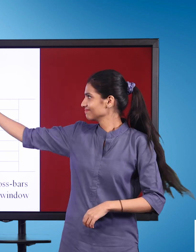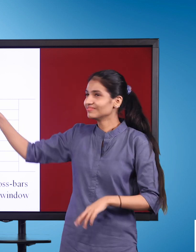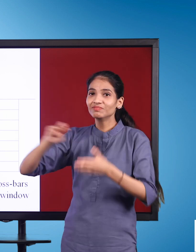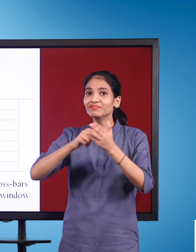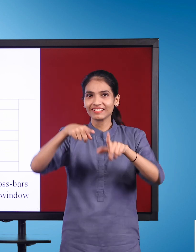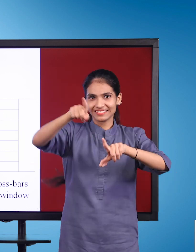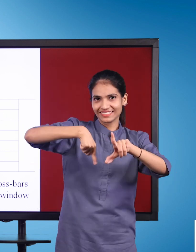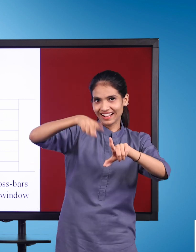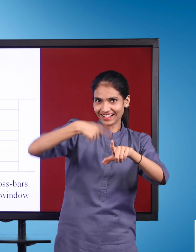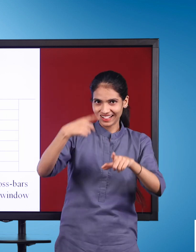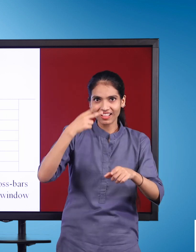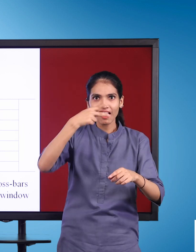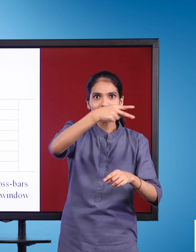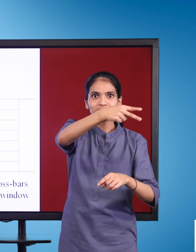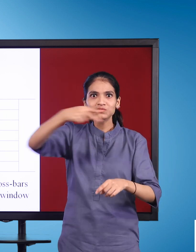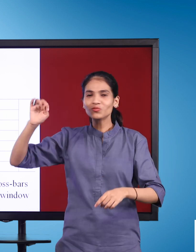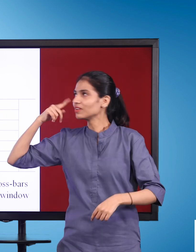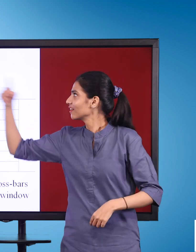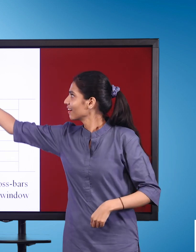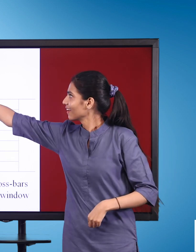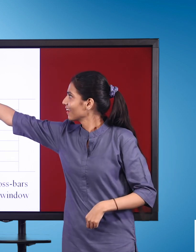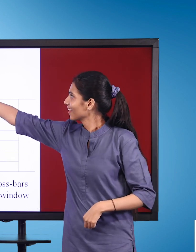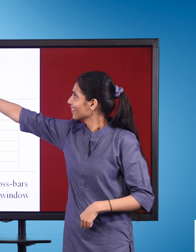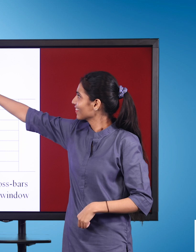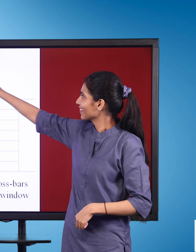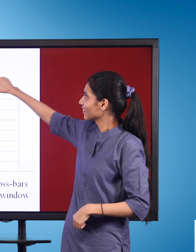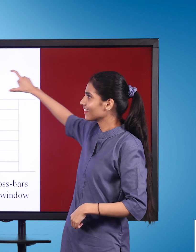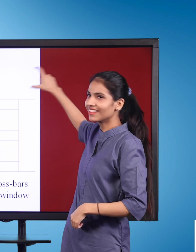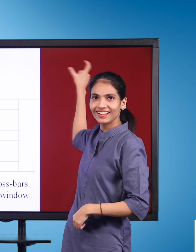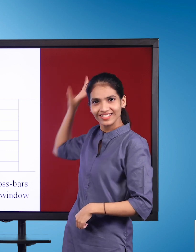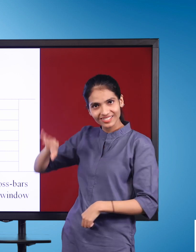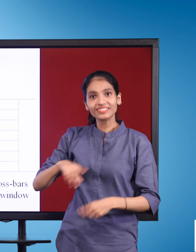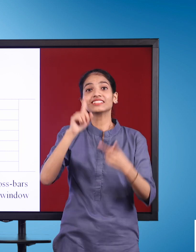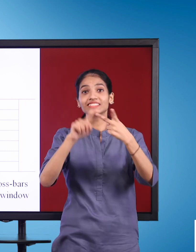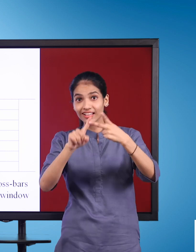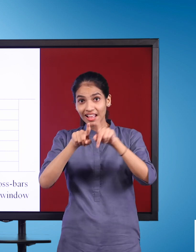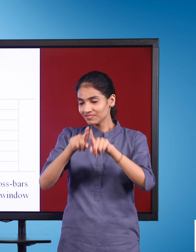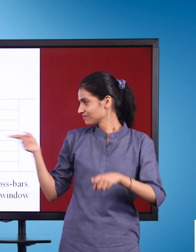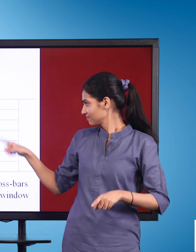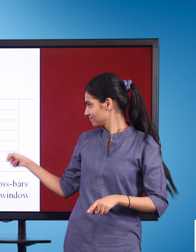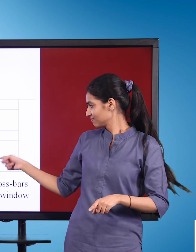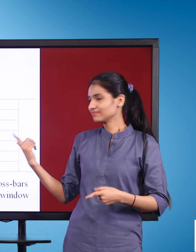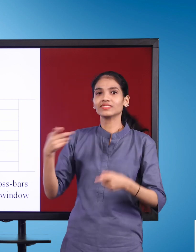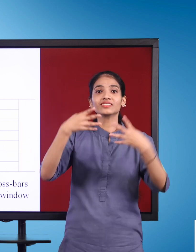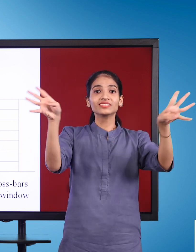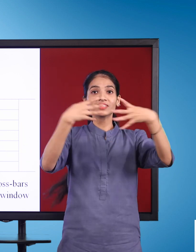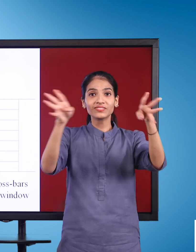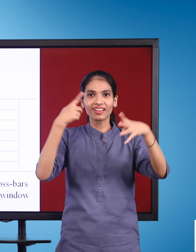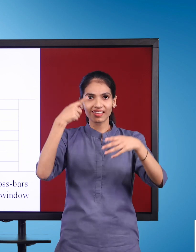figures given here. The first one is of a ruler showing the opposite edges of ruler or scale. The second